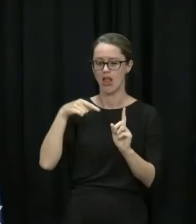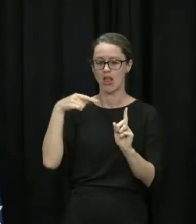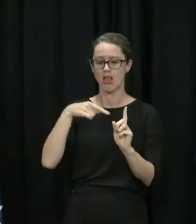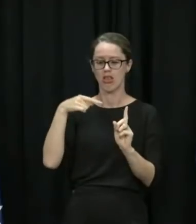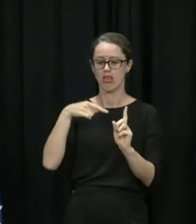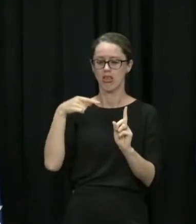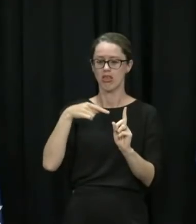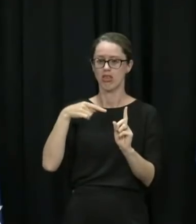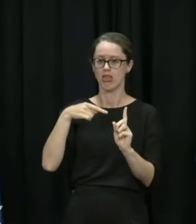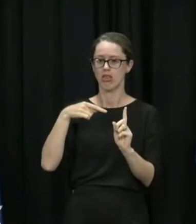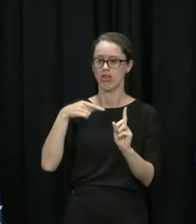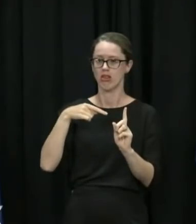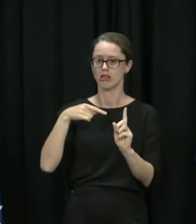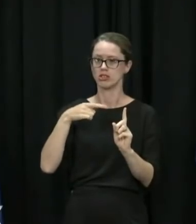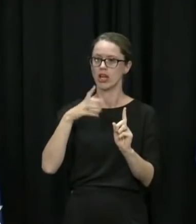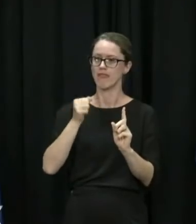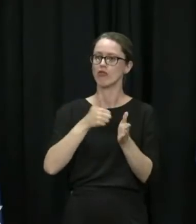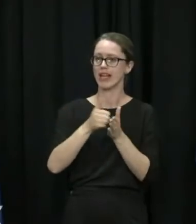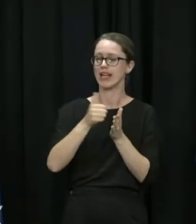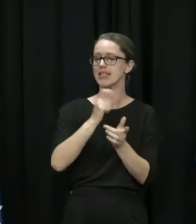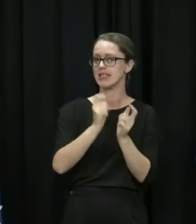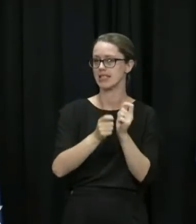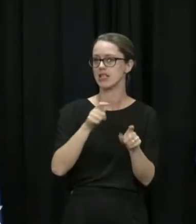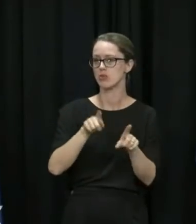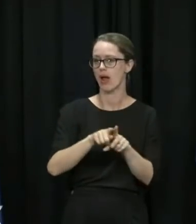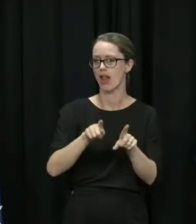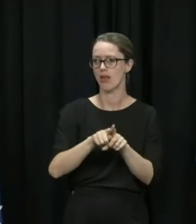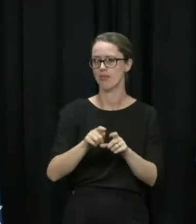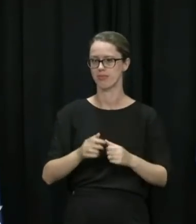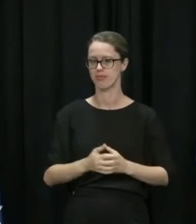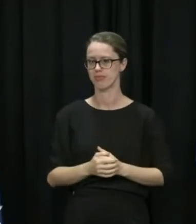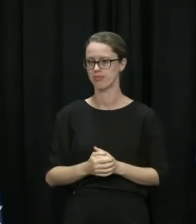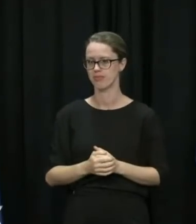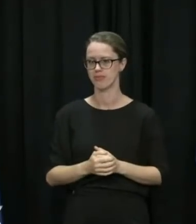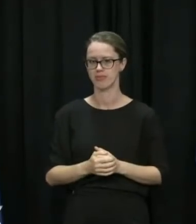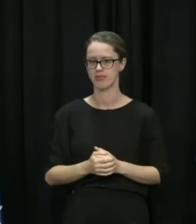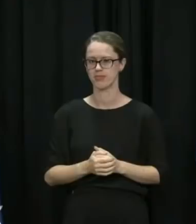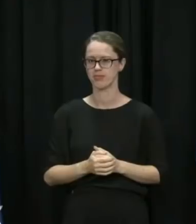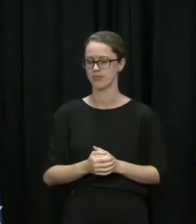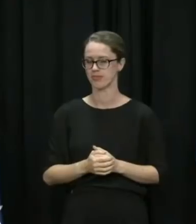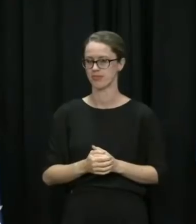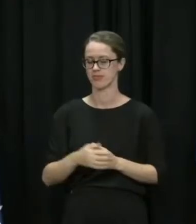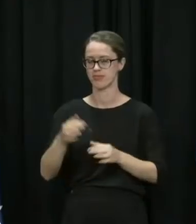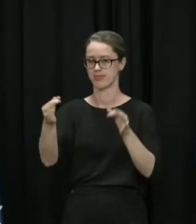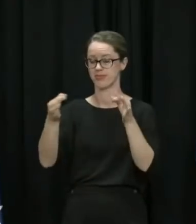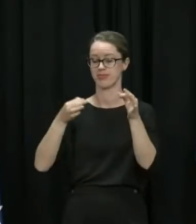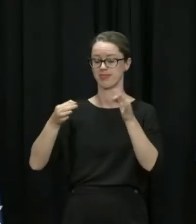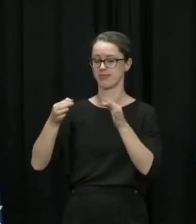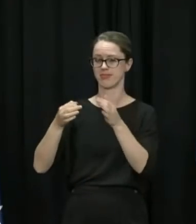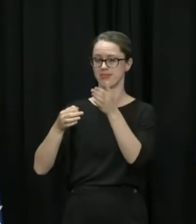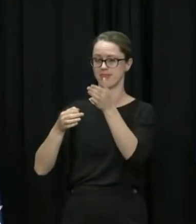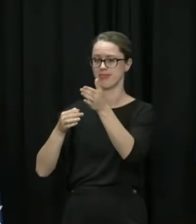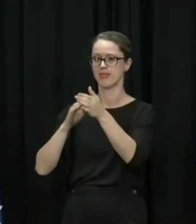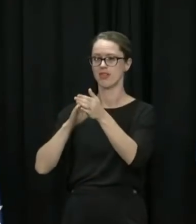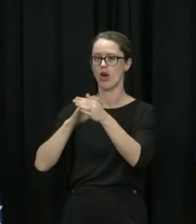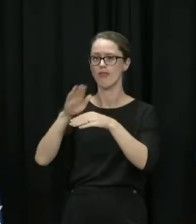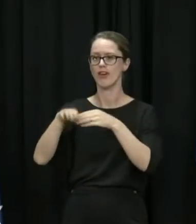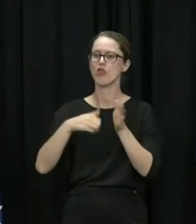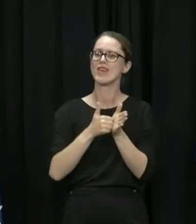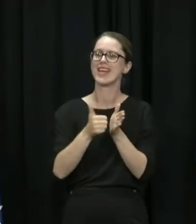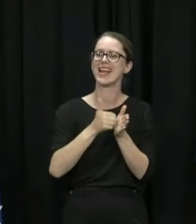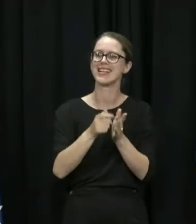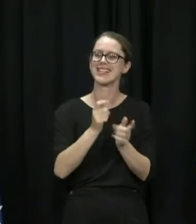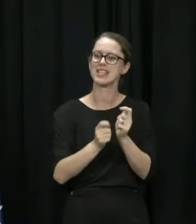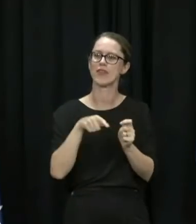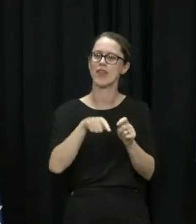regular cycle of surveillance testing as well. Yeah. I'll come in here and then back to you. On that surveillance testing, should